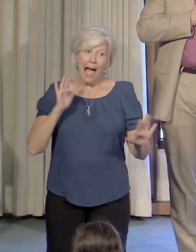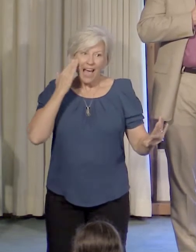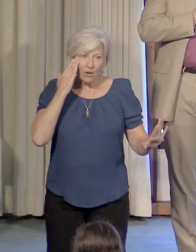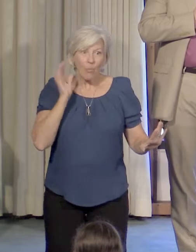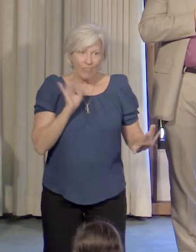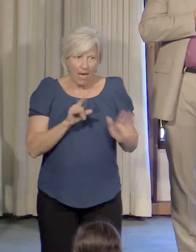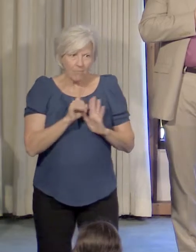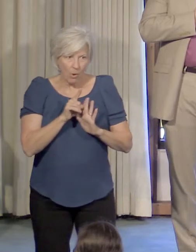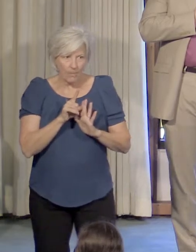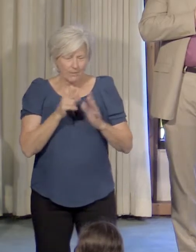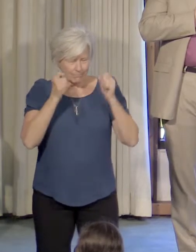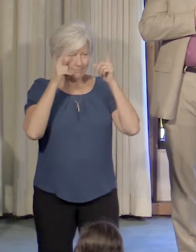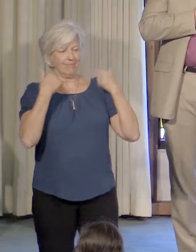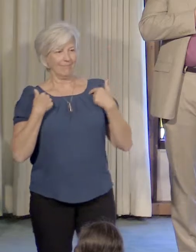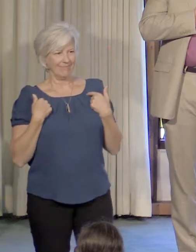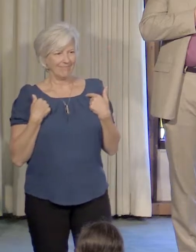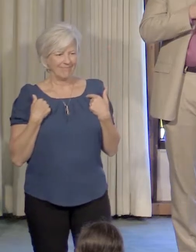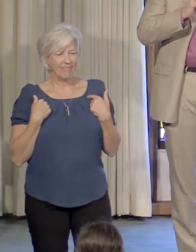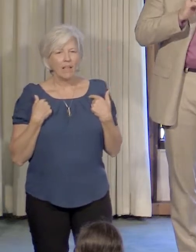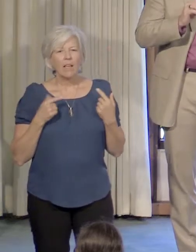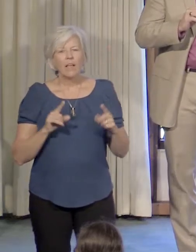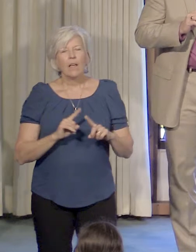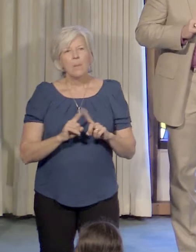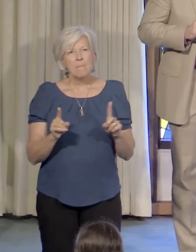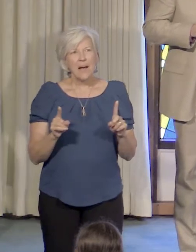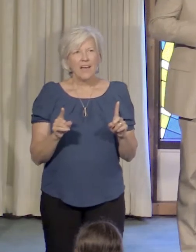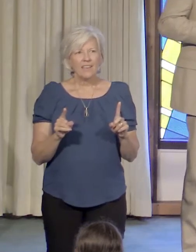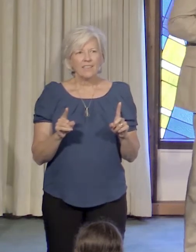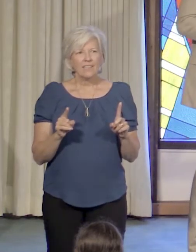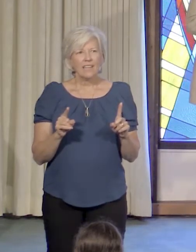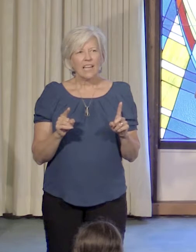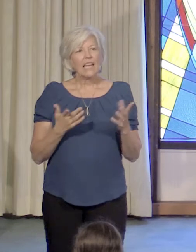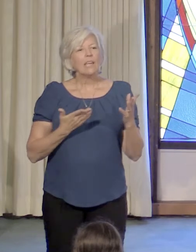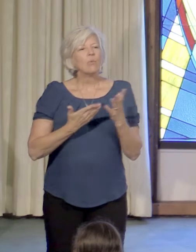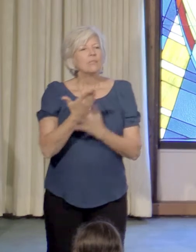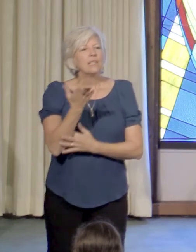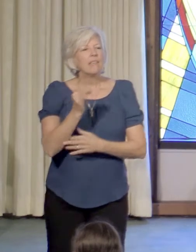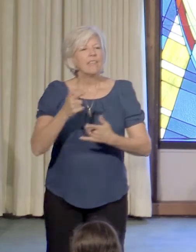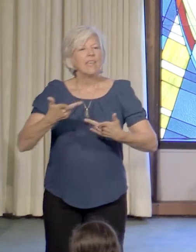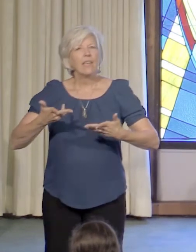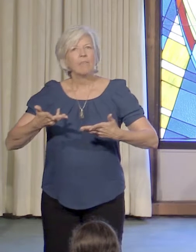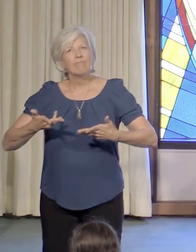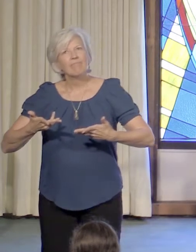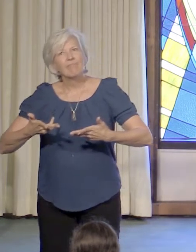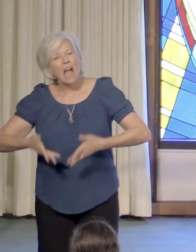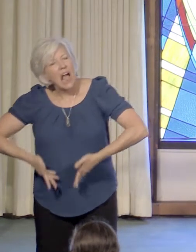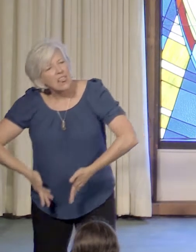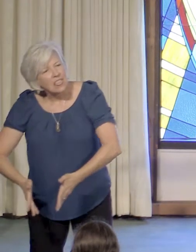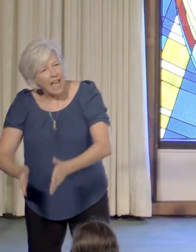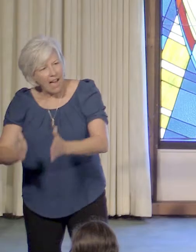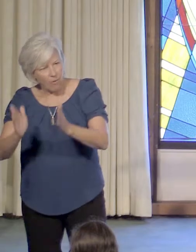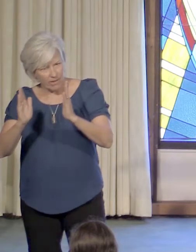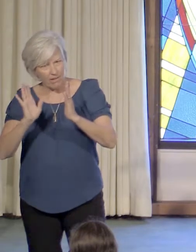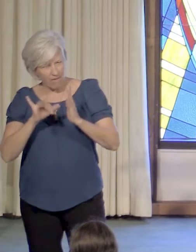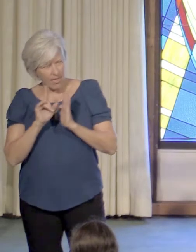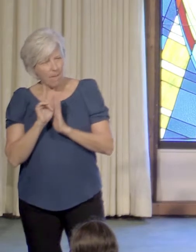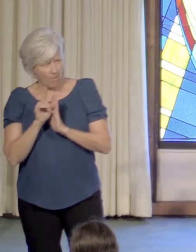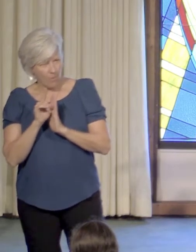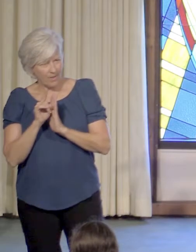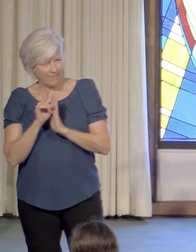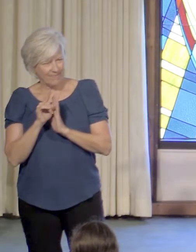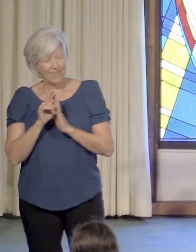by surprise. But it was in the allowing of the moment. So now